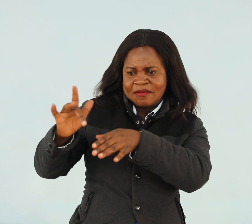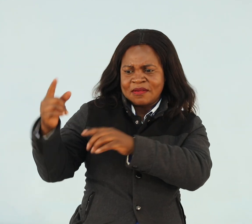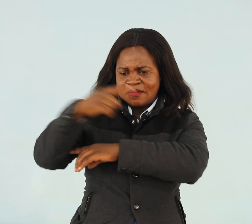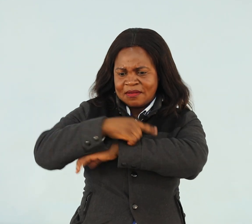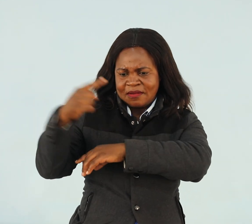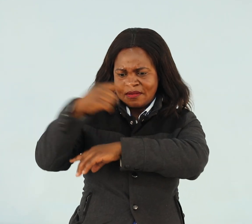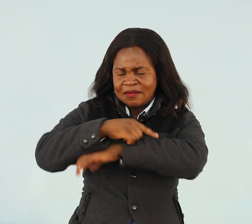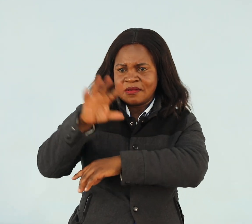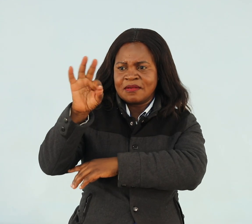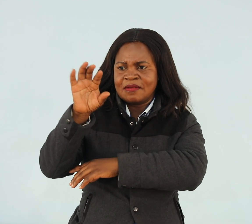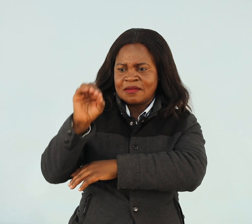general election.